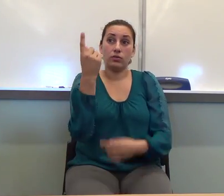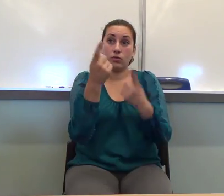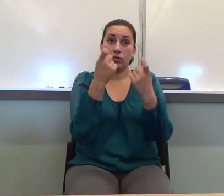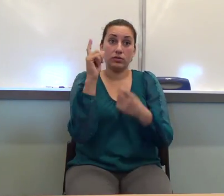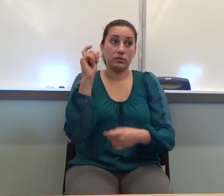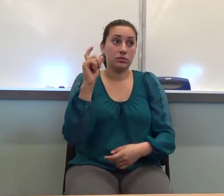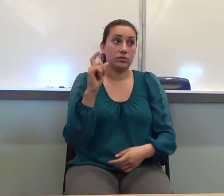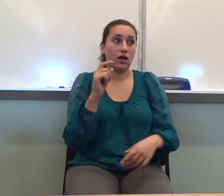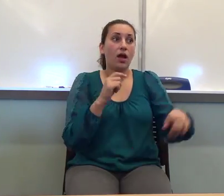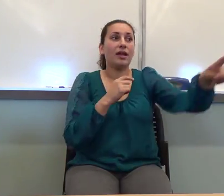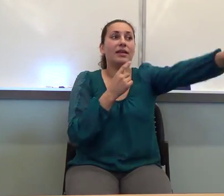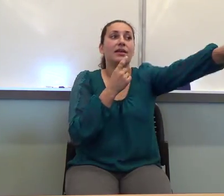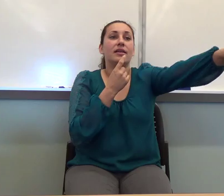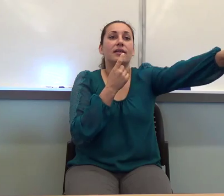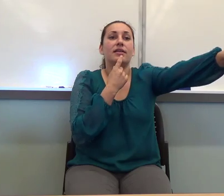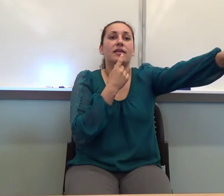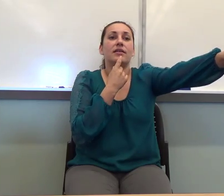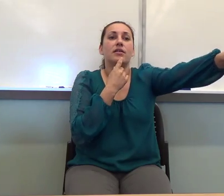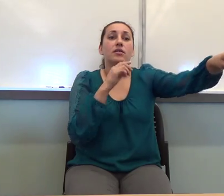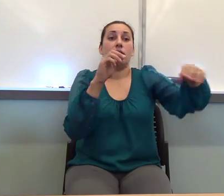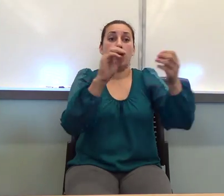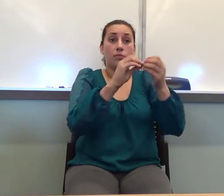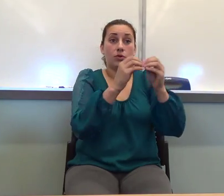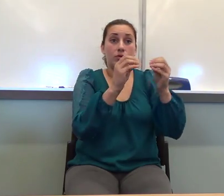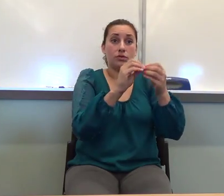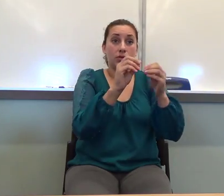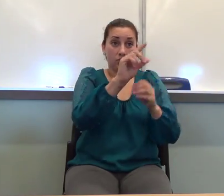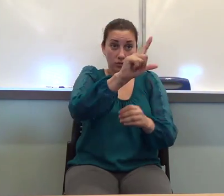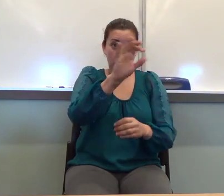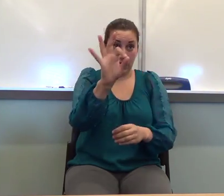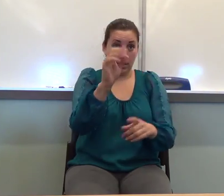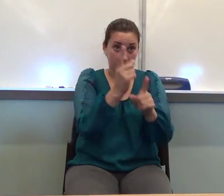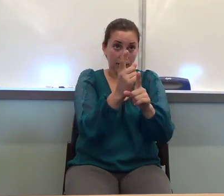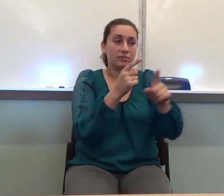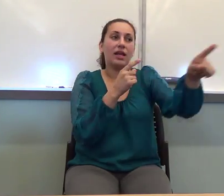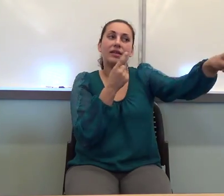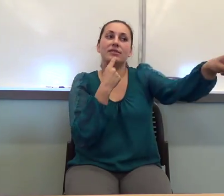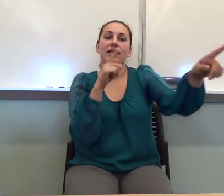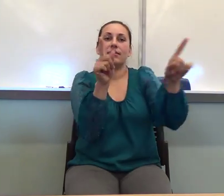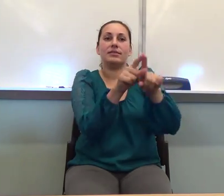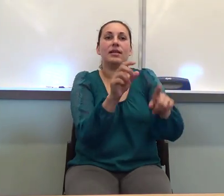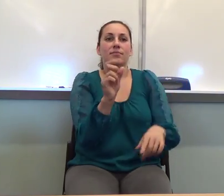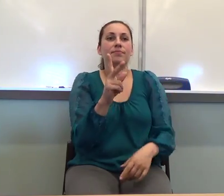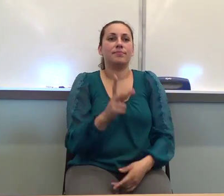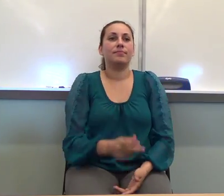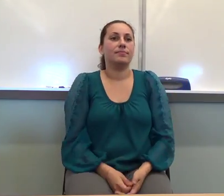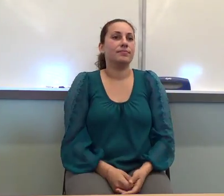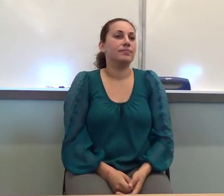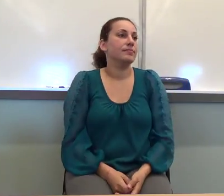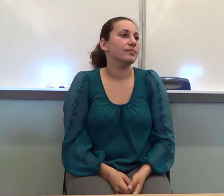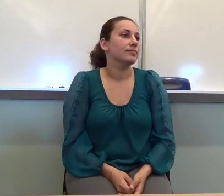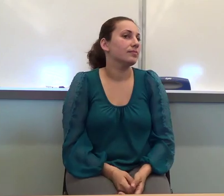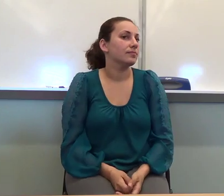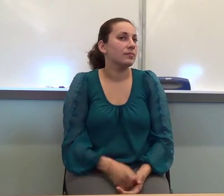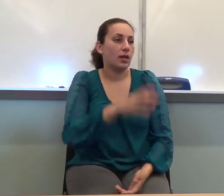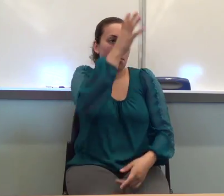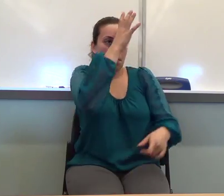29? 29. 16 4/5